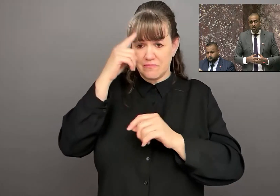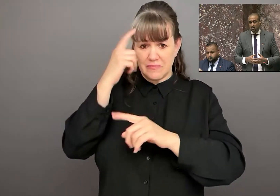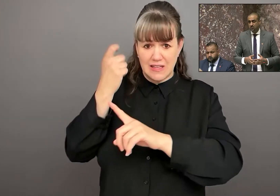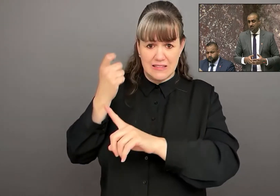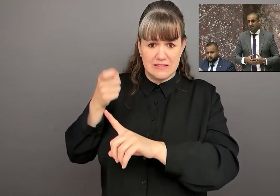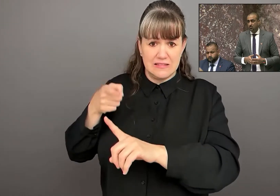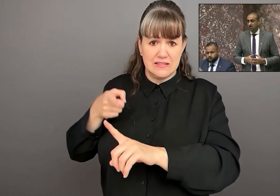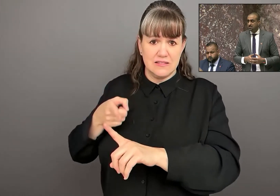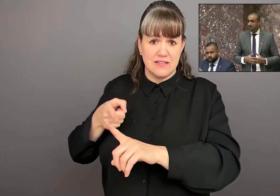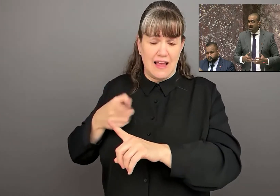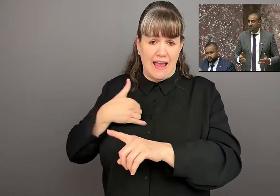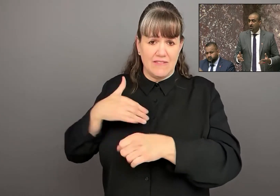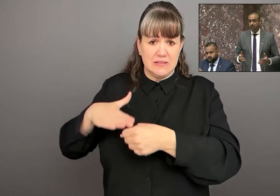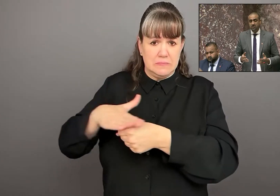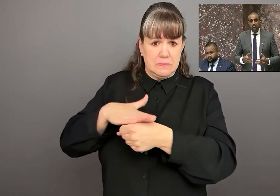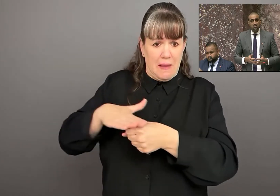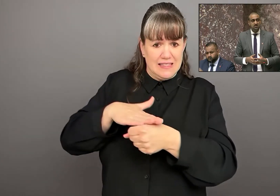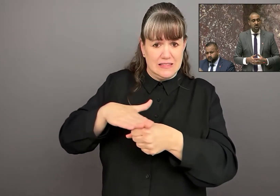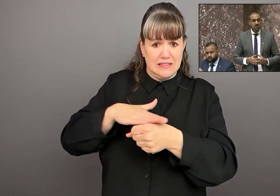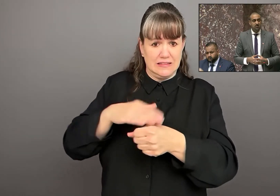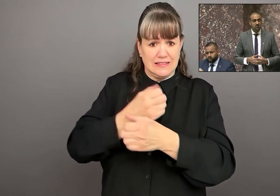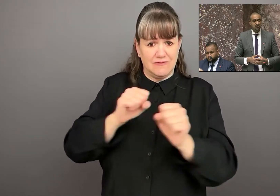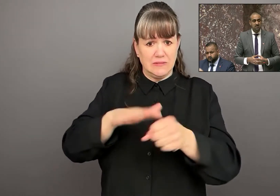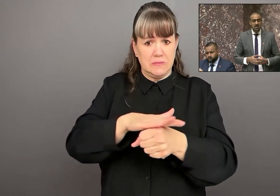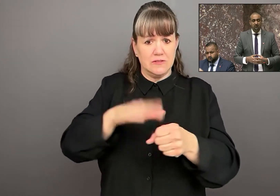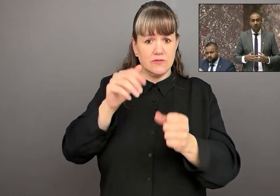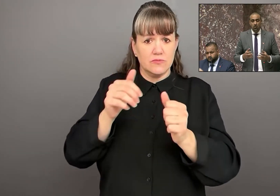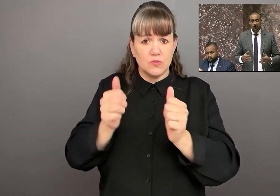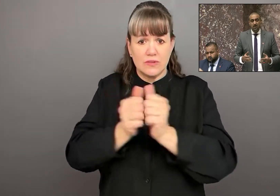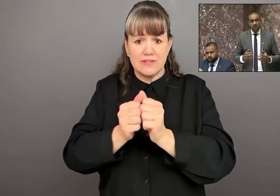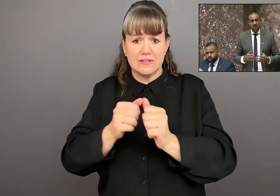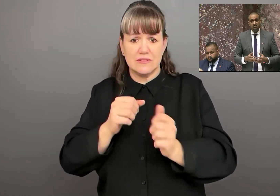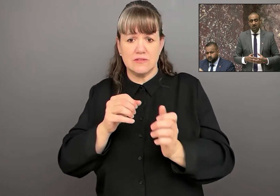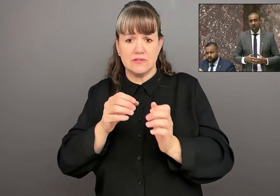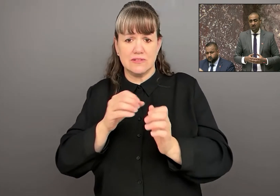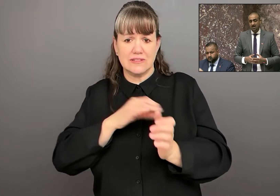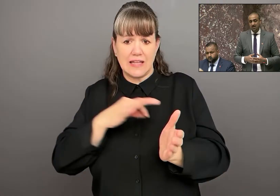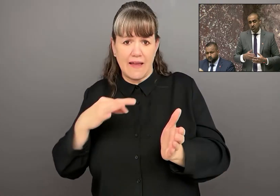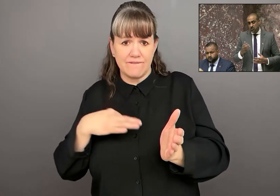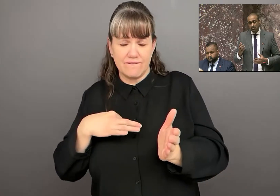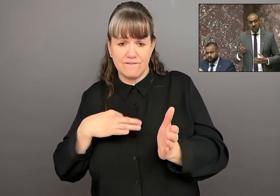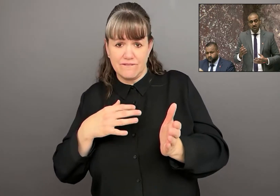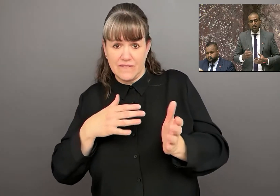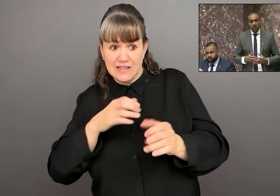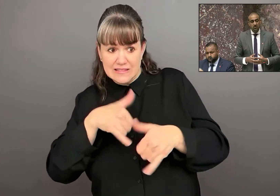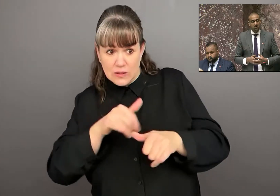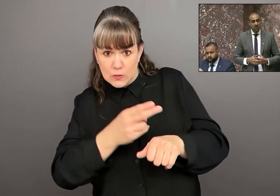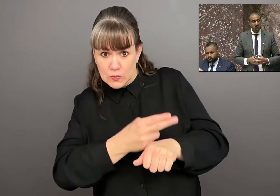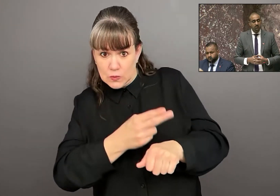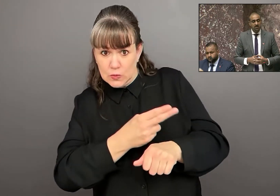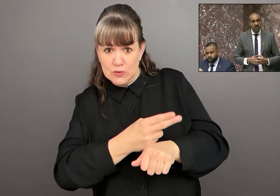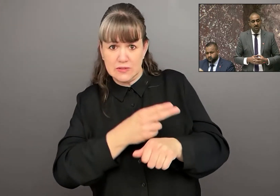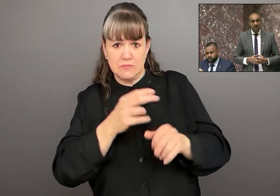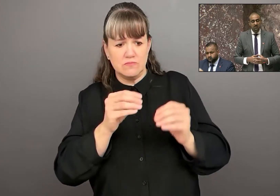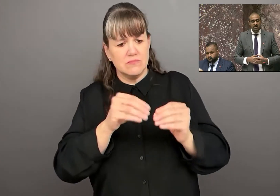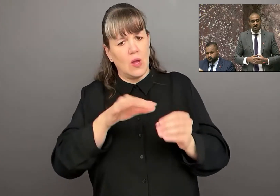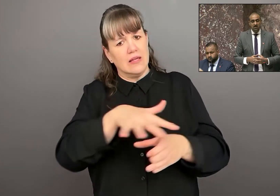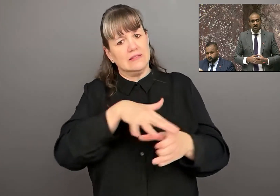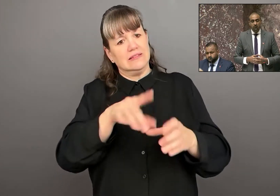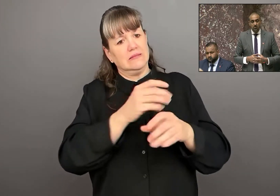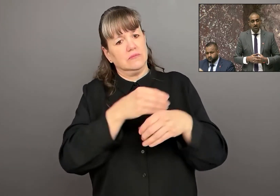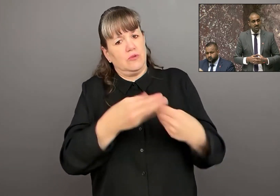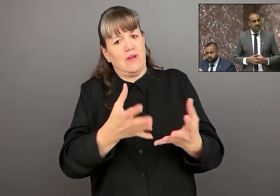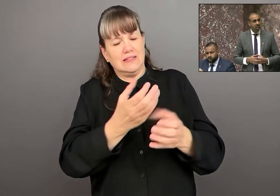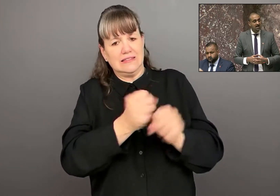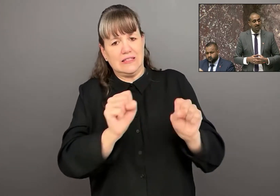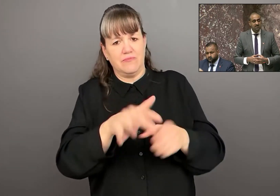Speaker, but we are doing that. We're expanding opportunities in our communities for more people to come off. Surely the member would agree with me that